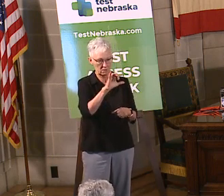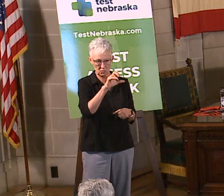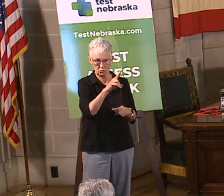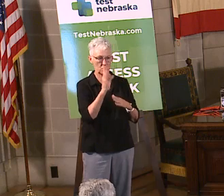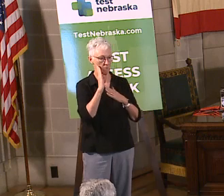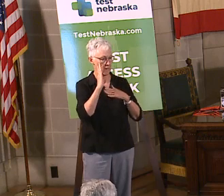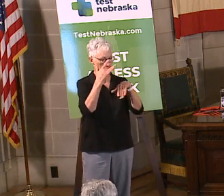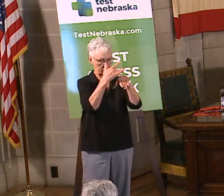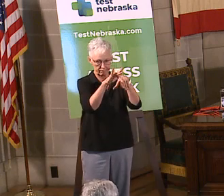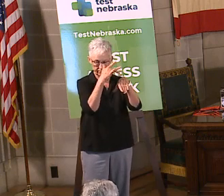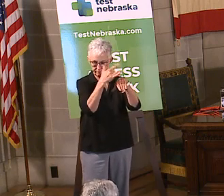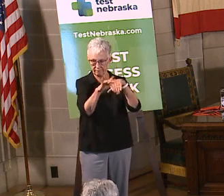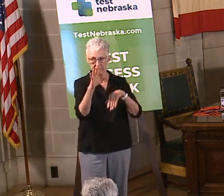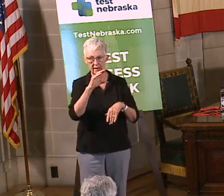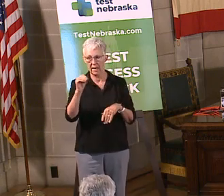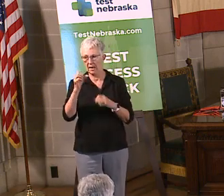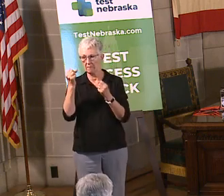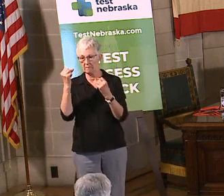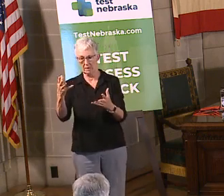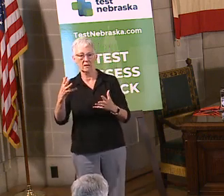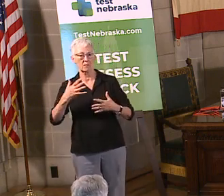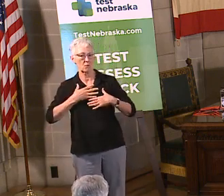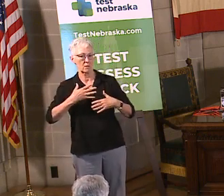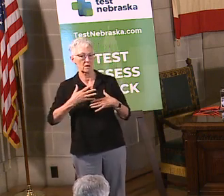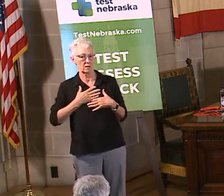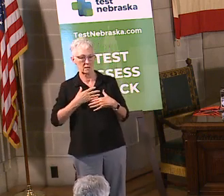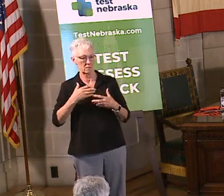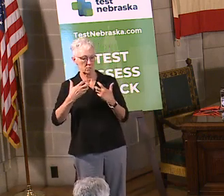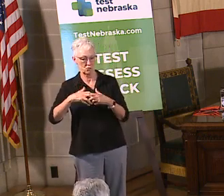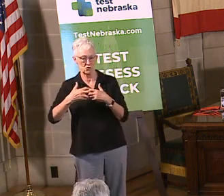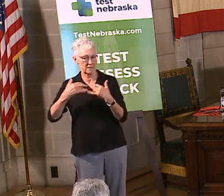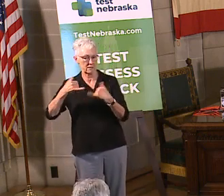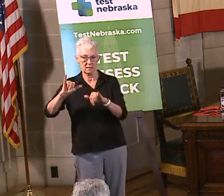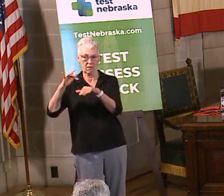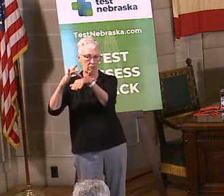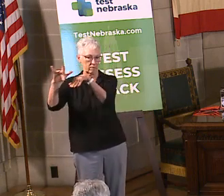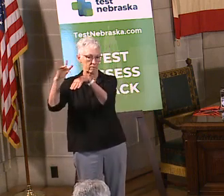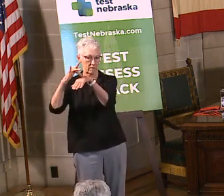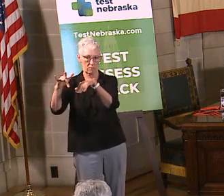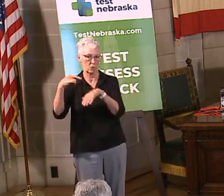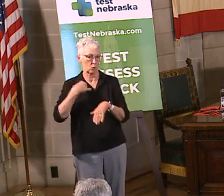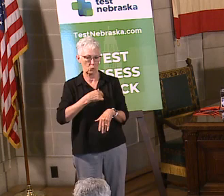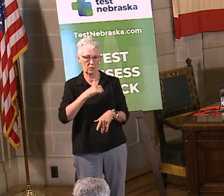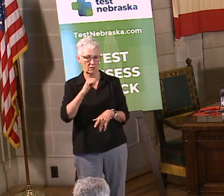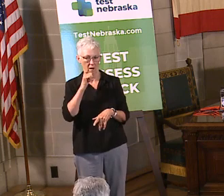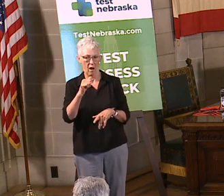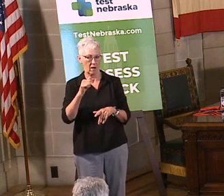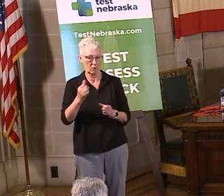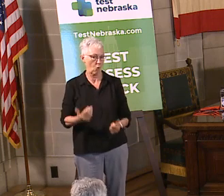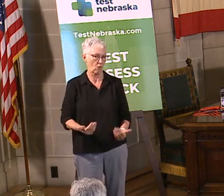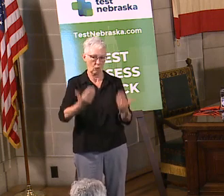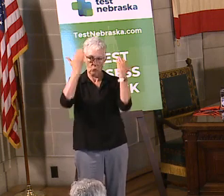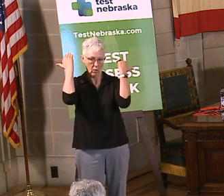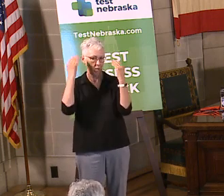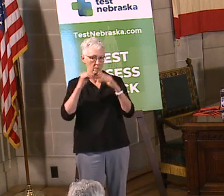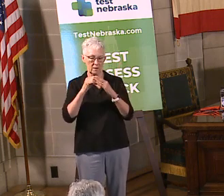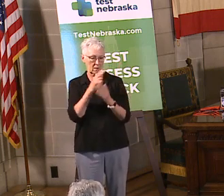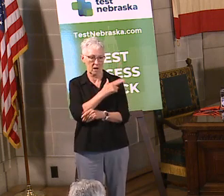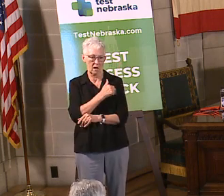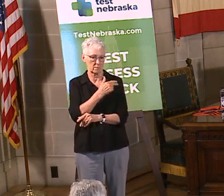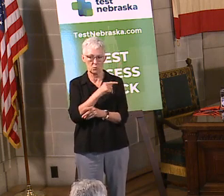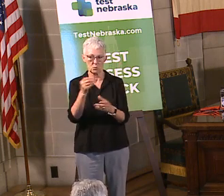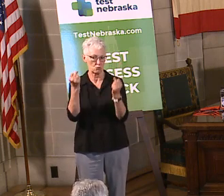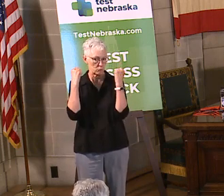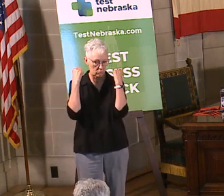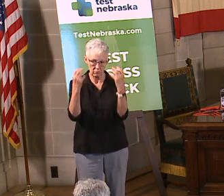that hospital bed, ICU bed, or ventilator available for anybody who needs it. That's how we know we're winning. All right, testing